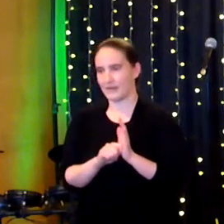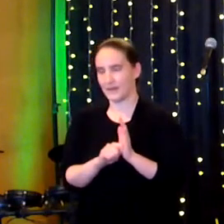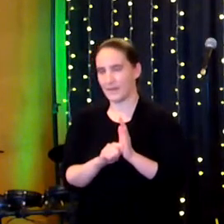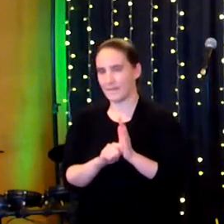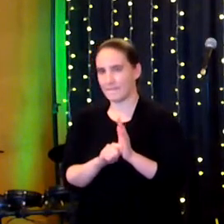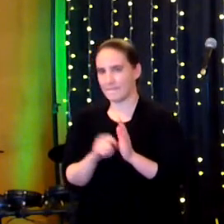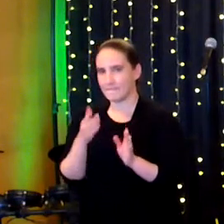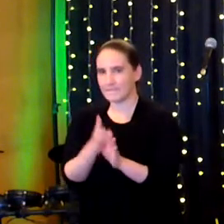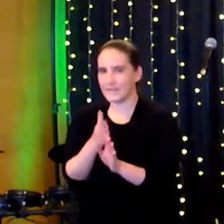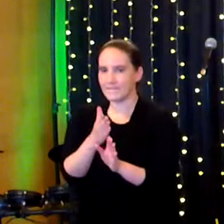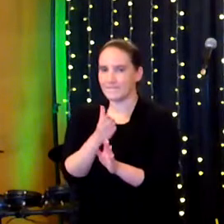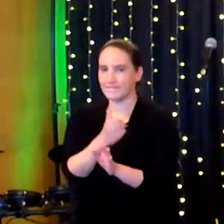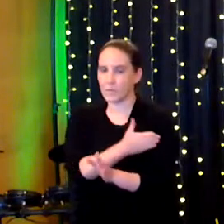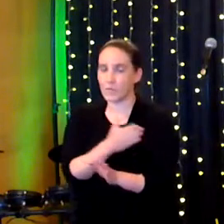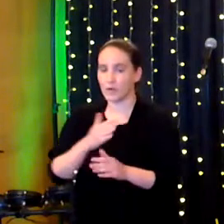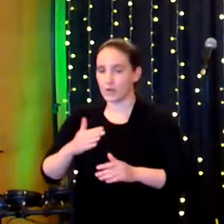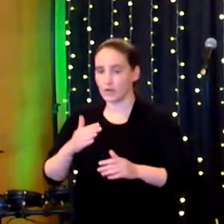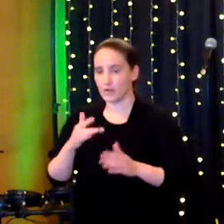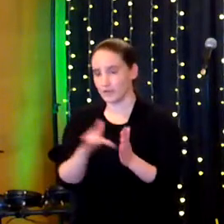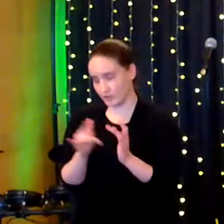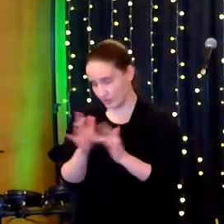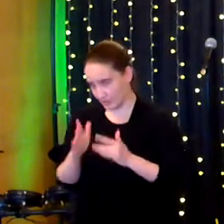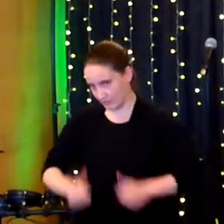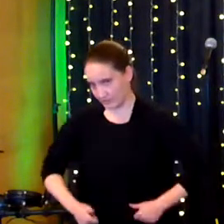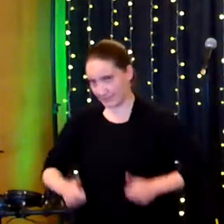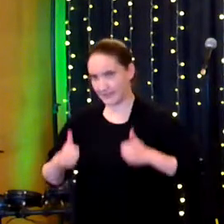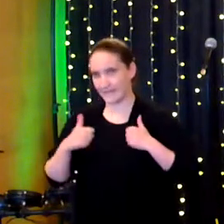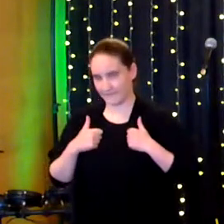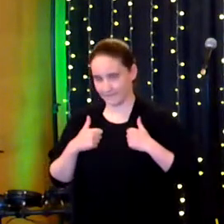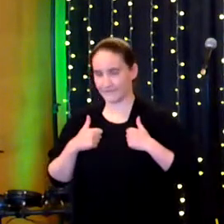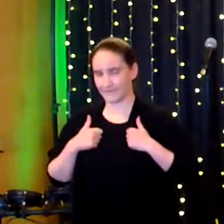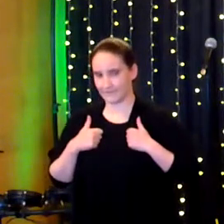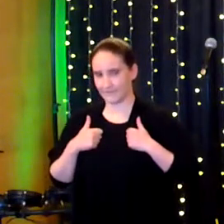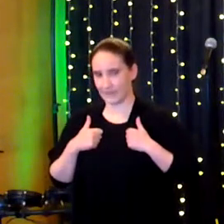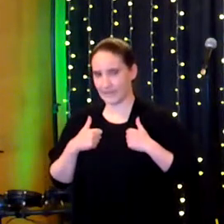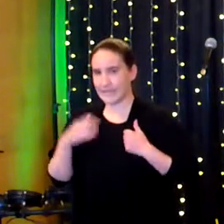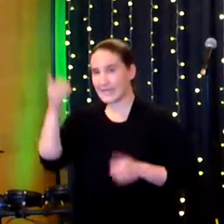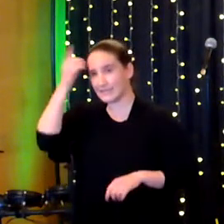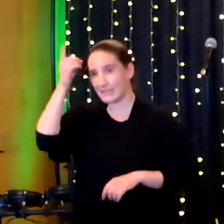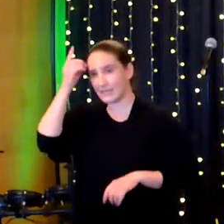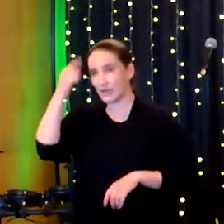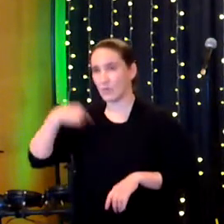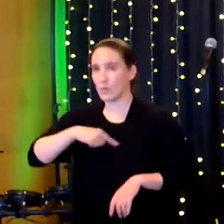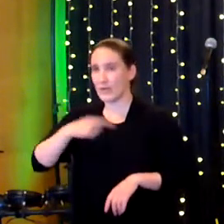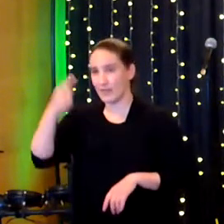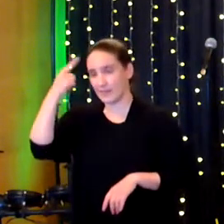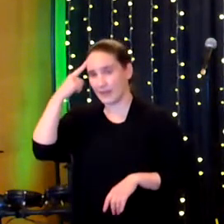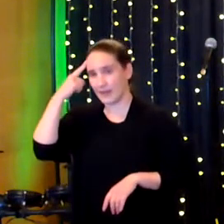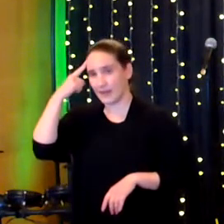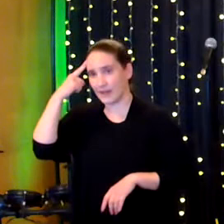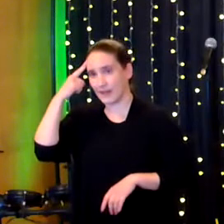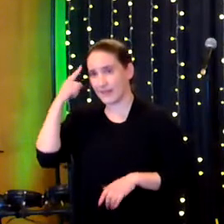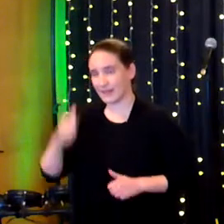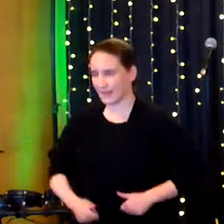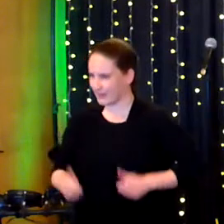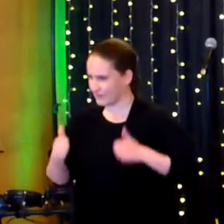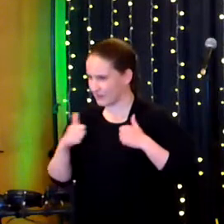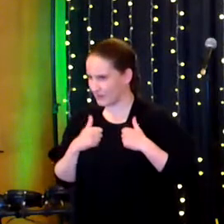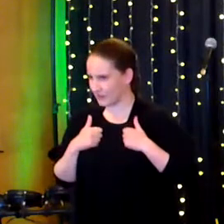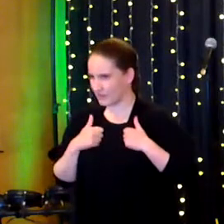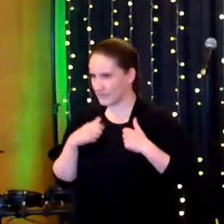was actually thought to live sometime between 620 and 538 BC.